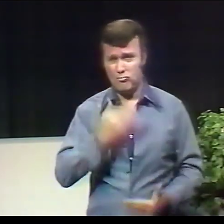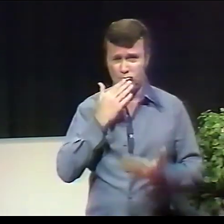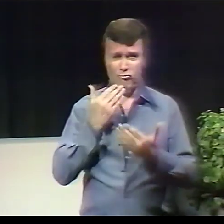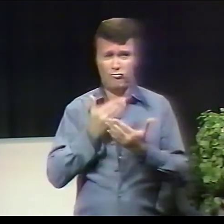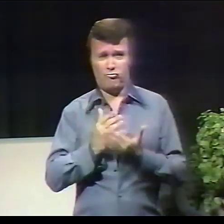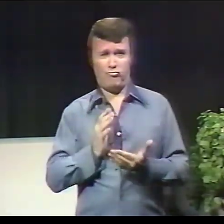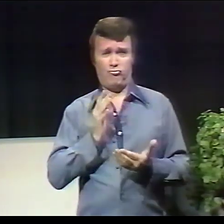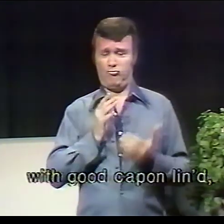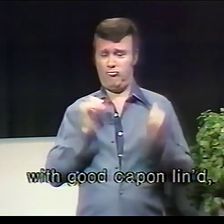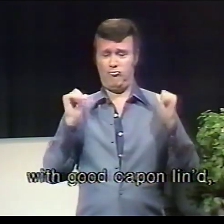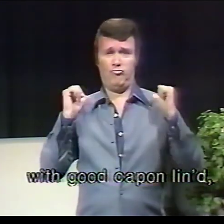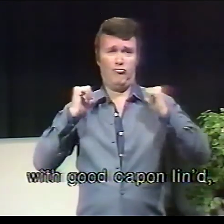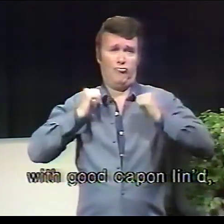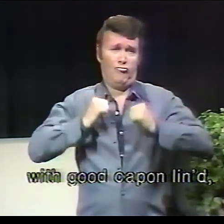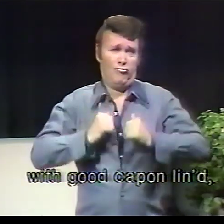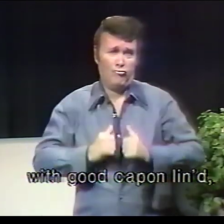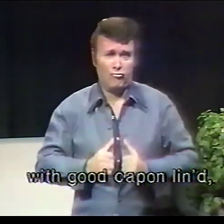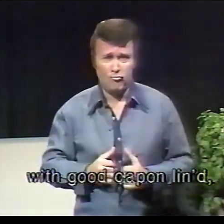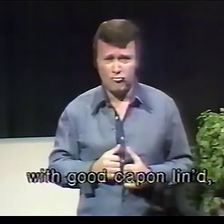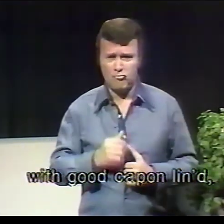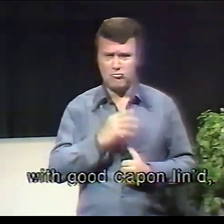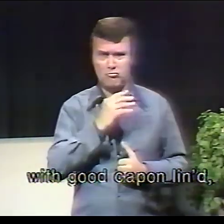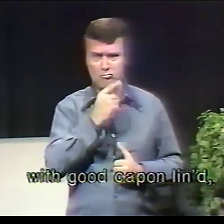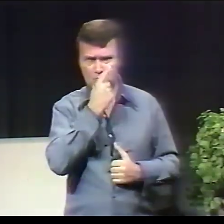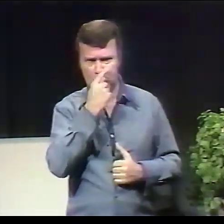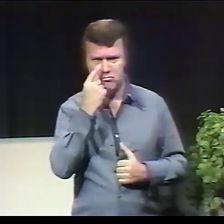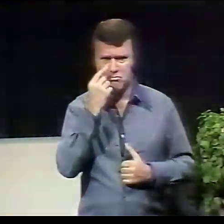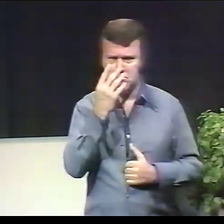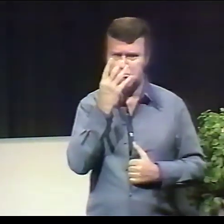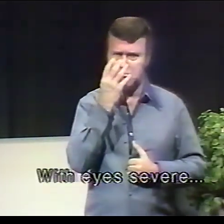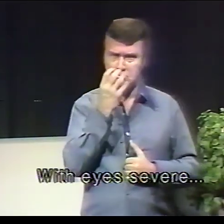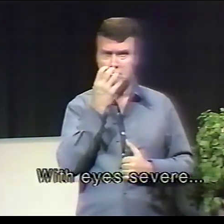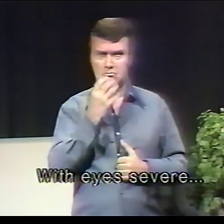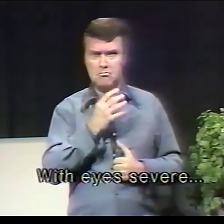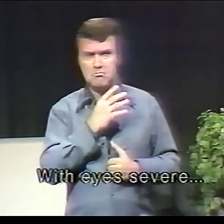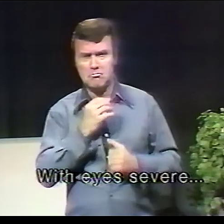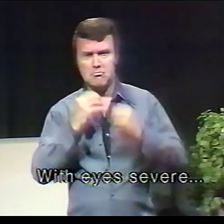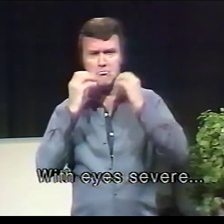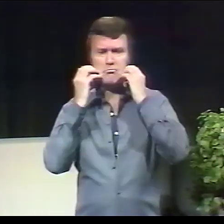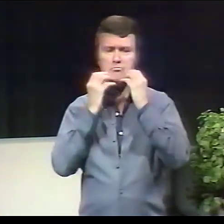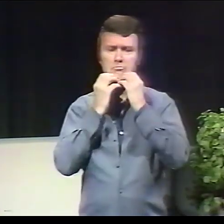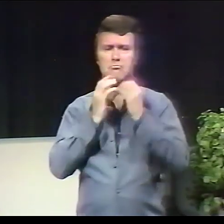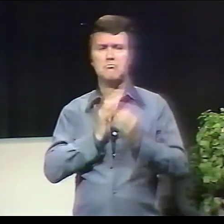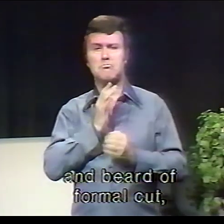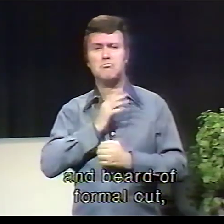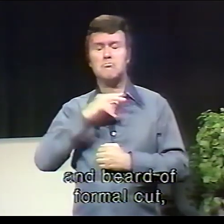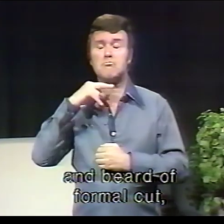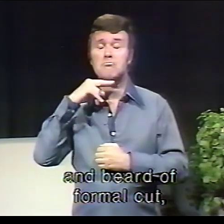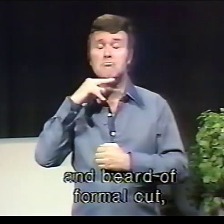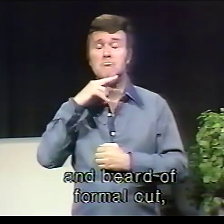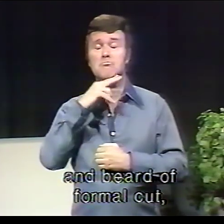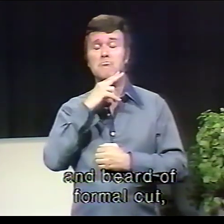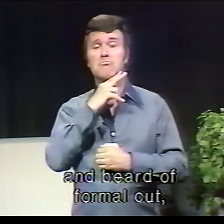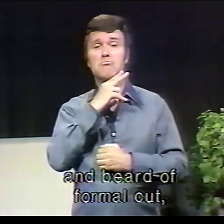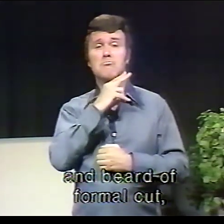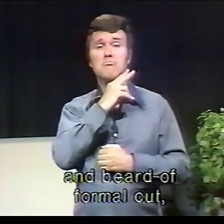belly and good capon lined, with eyes severe and beard of formal